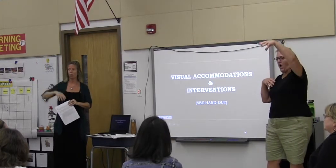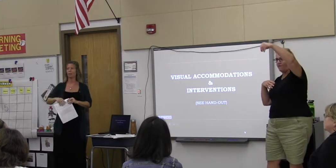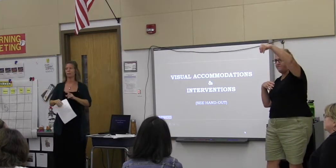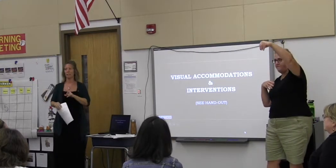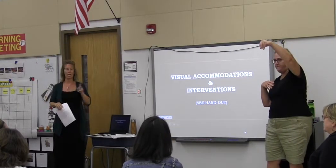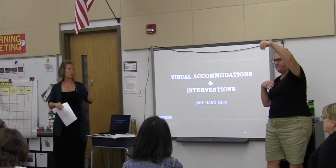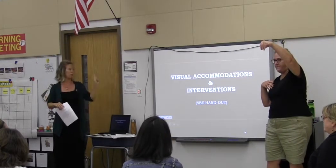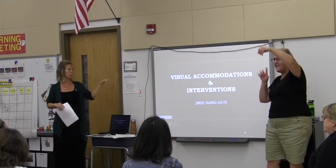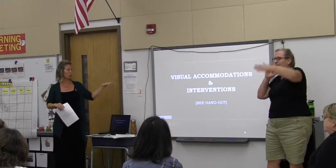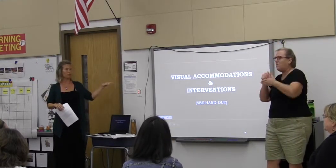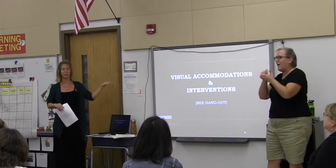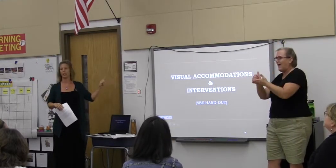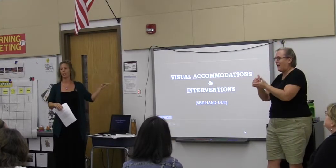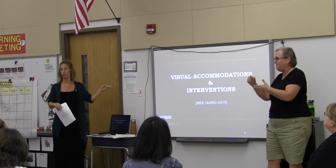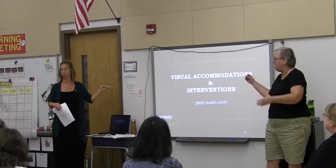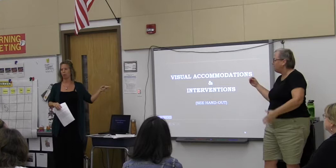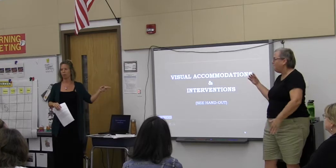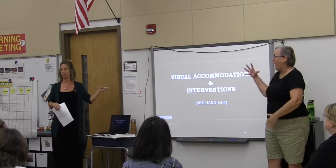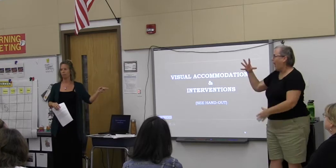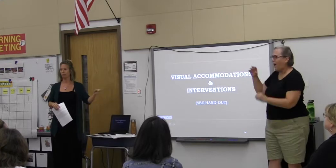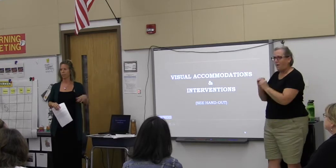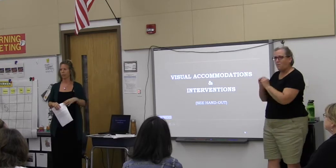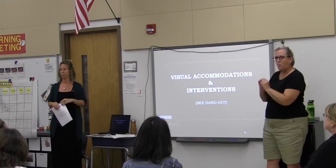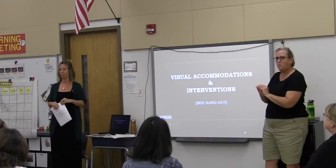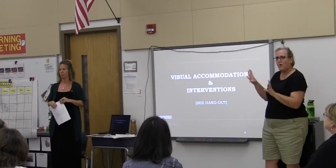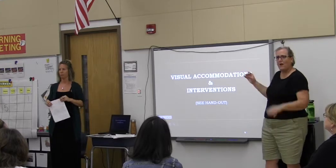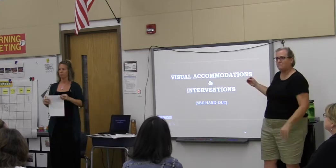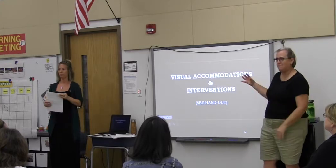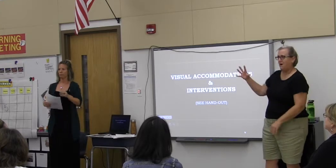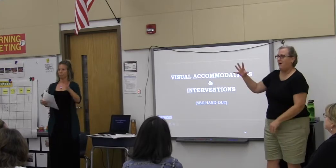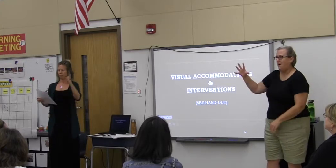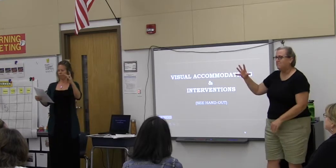in the classroom, it's going to help them look at this a lot more. Okay?